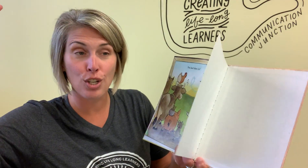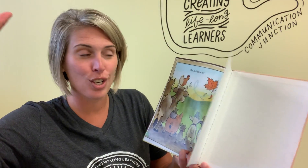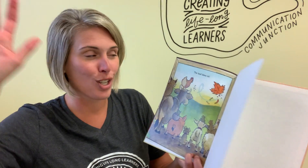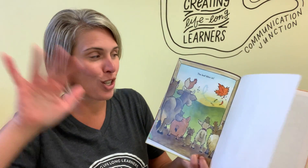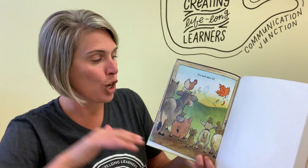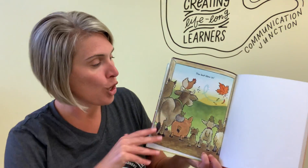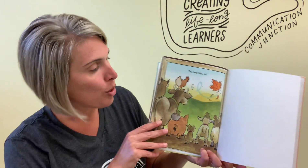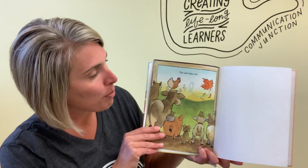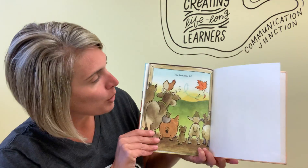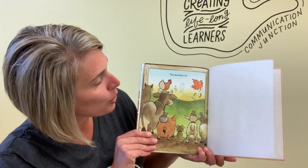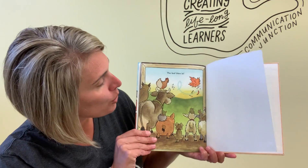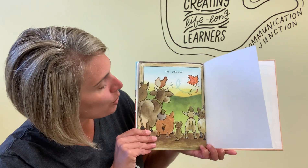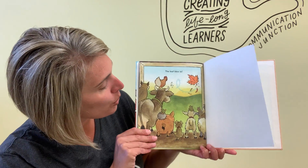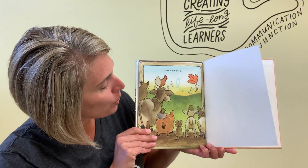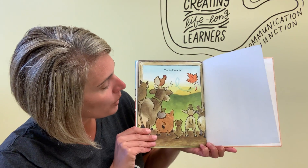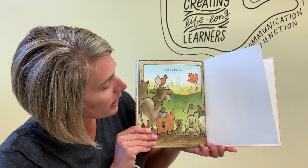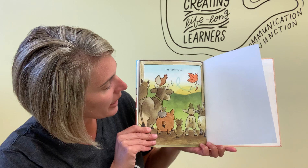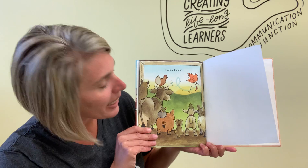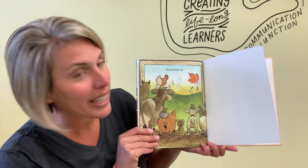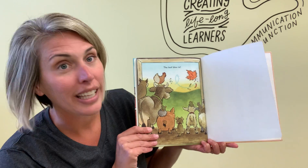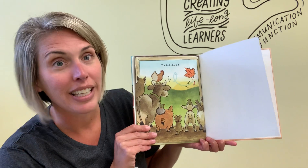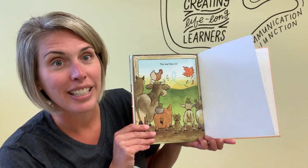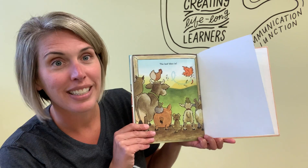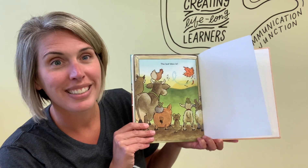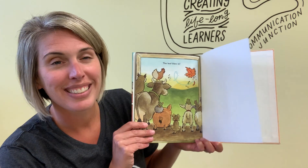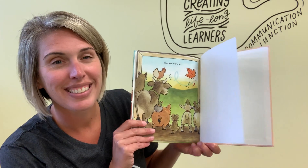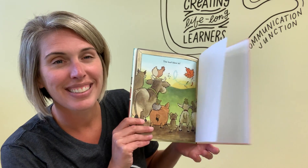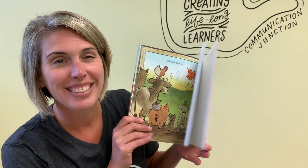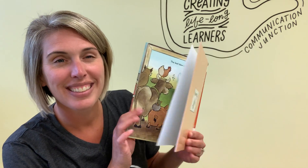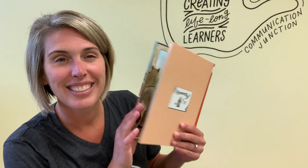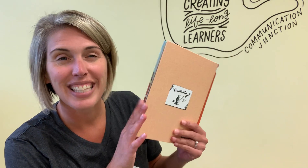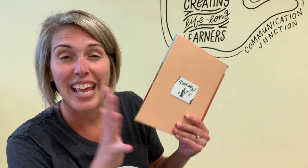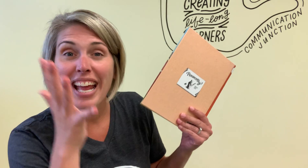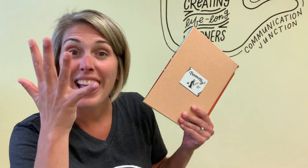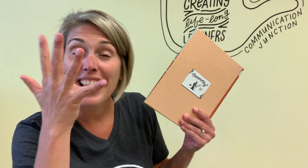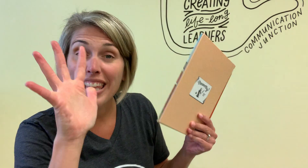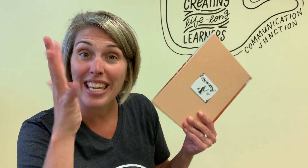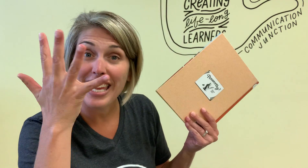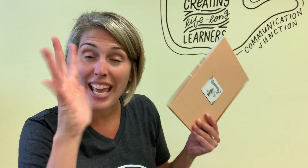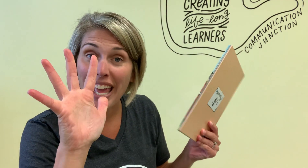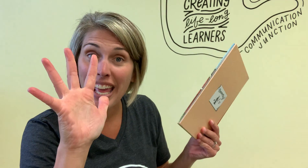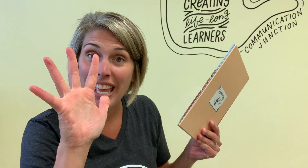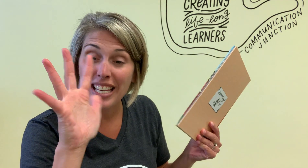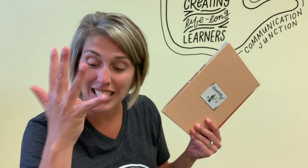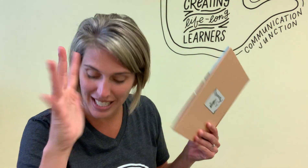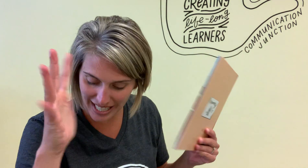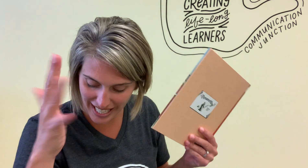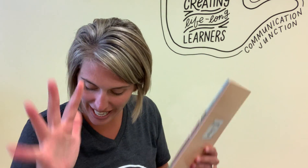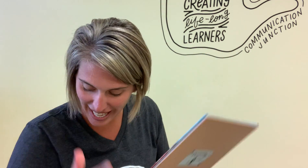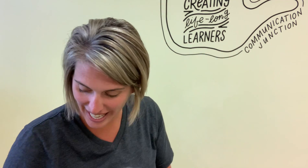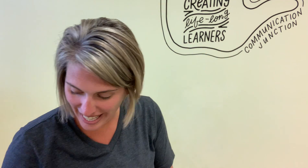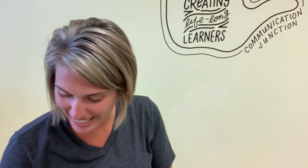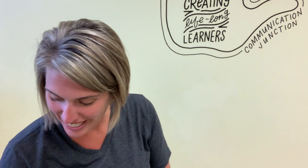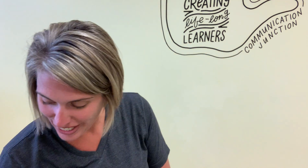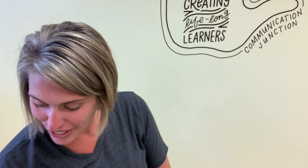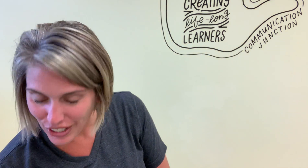whoosh, blew in. Say, the end, the end. Good